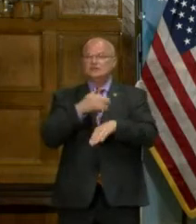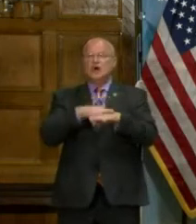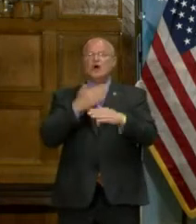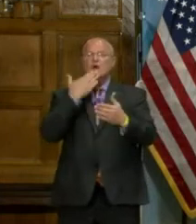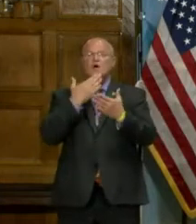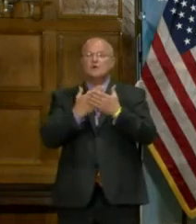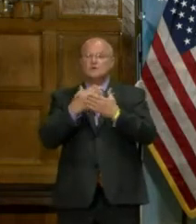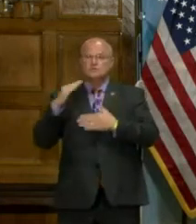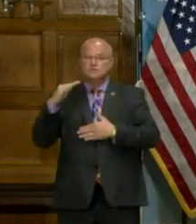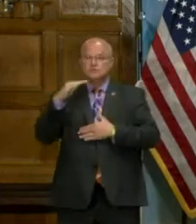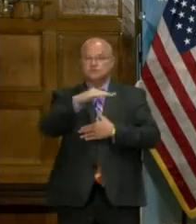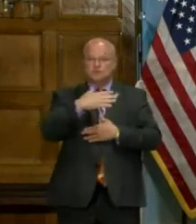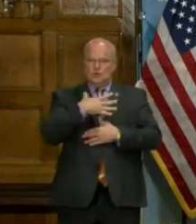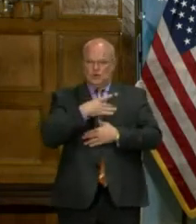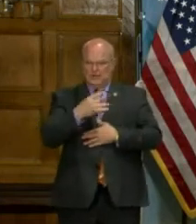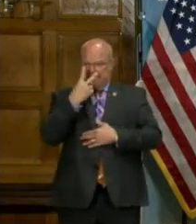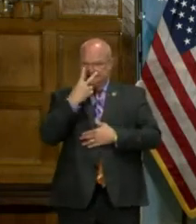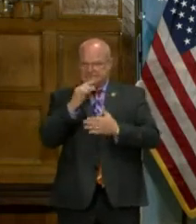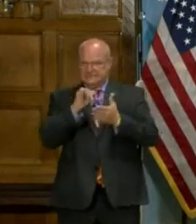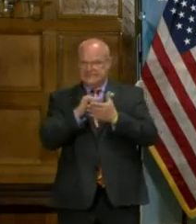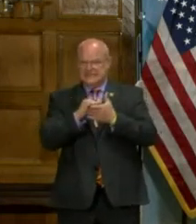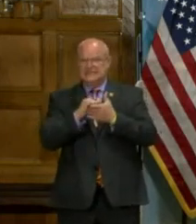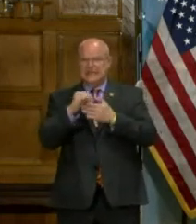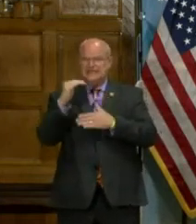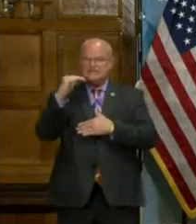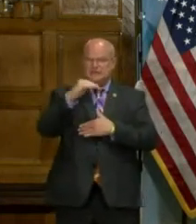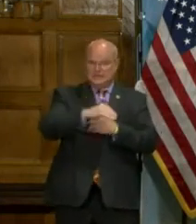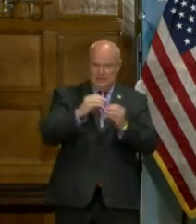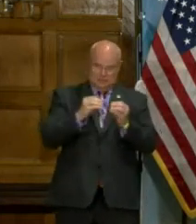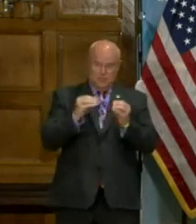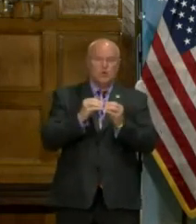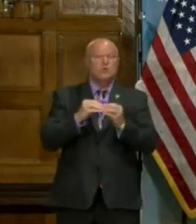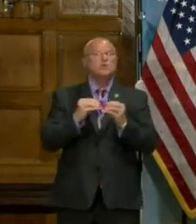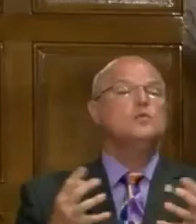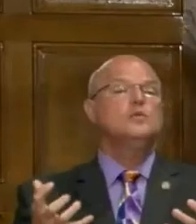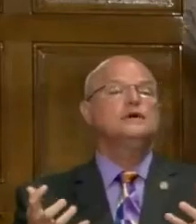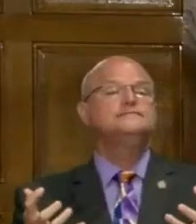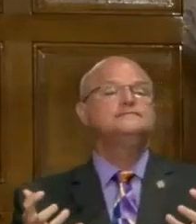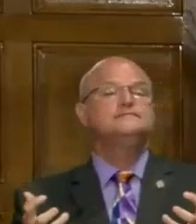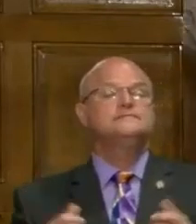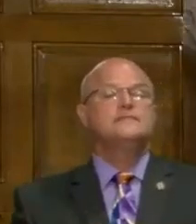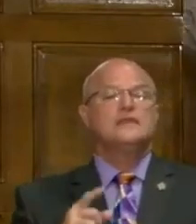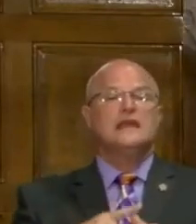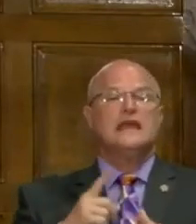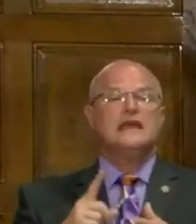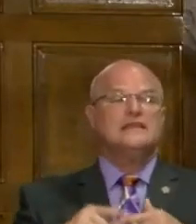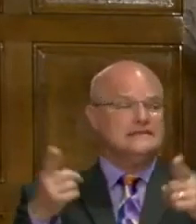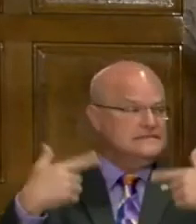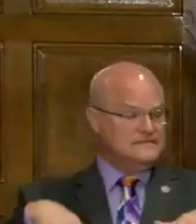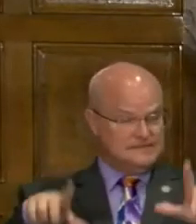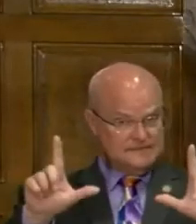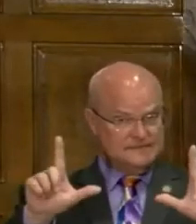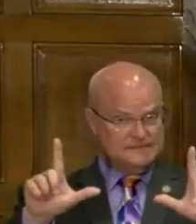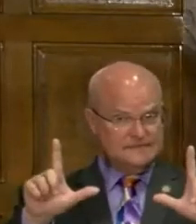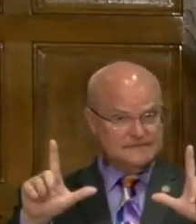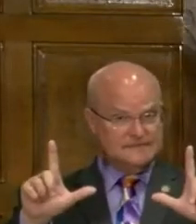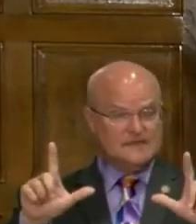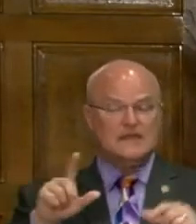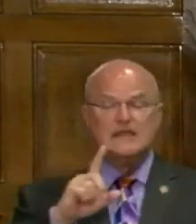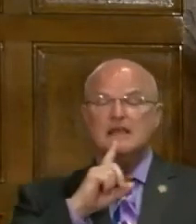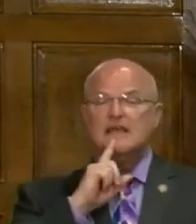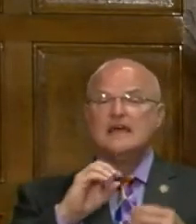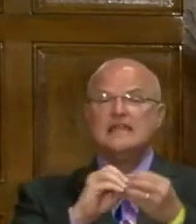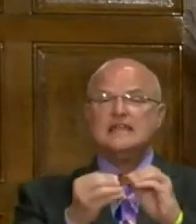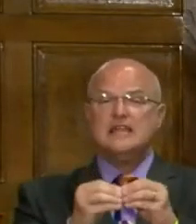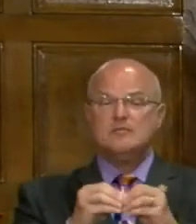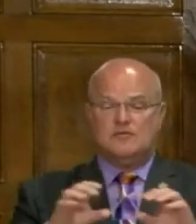good trajectory, although we'd like to see that go down more. And then the next one is